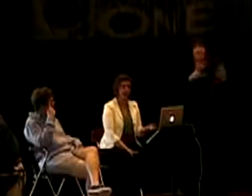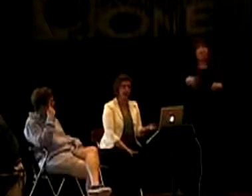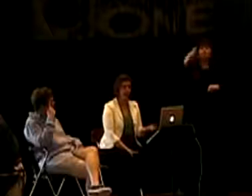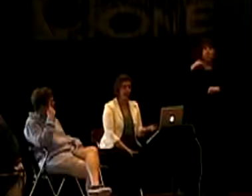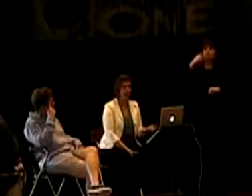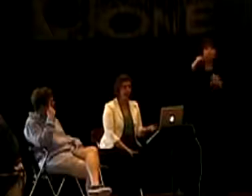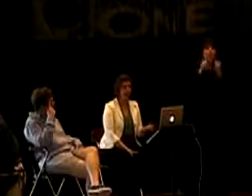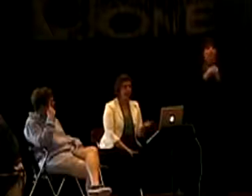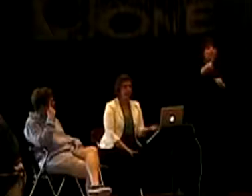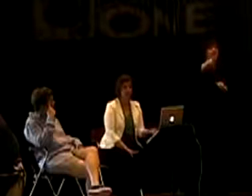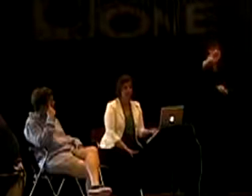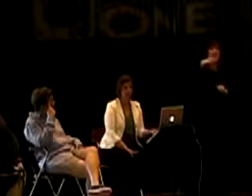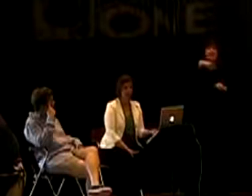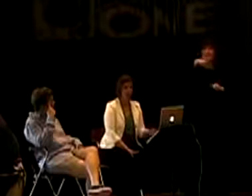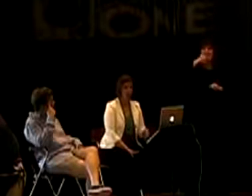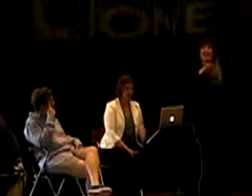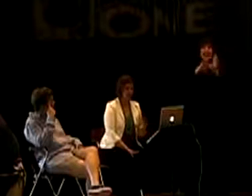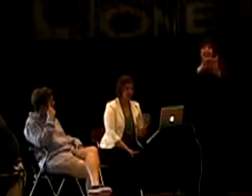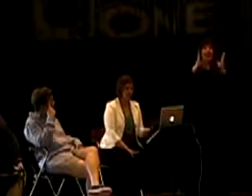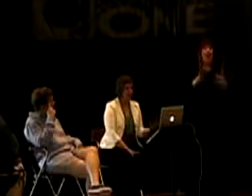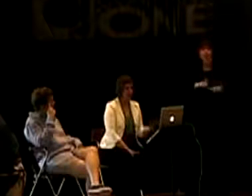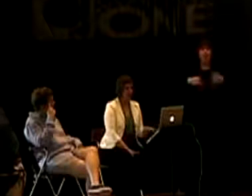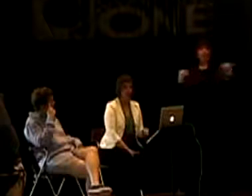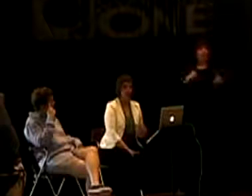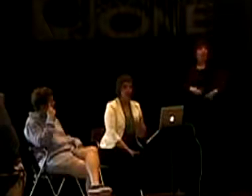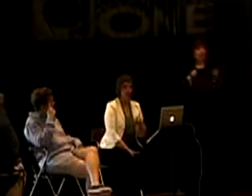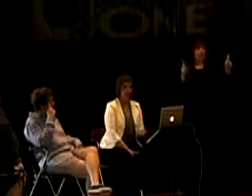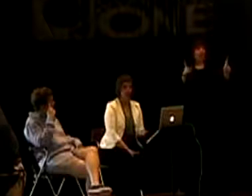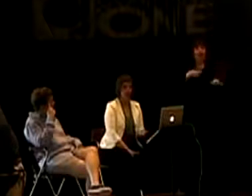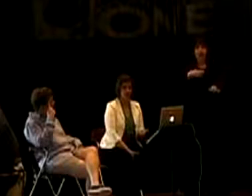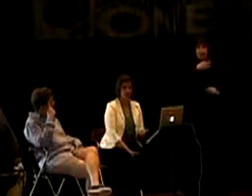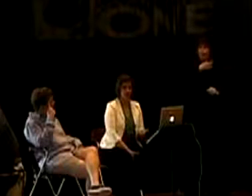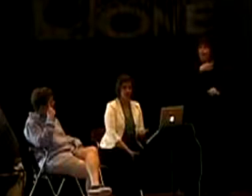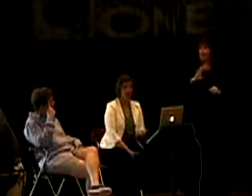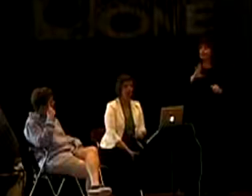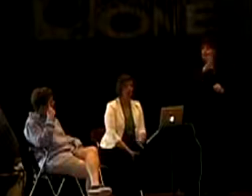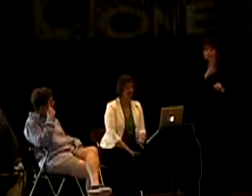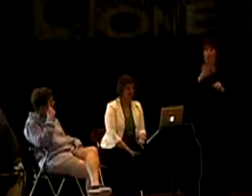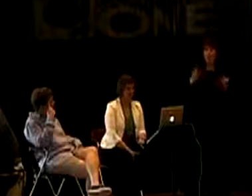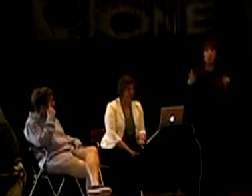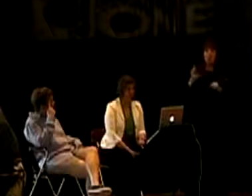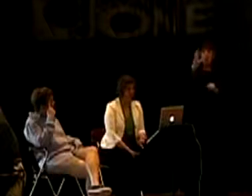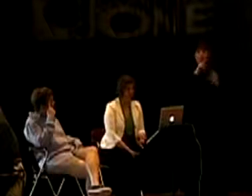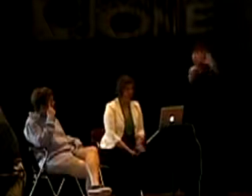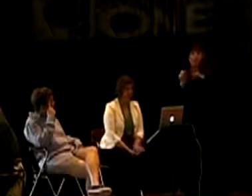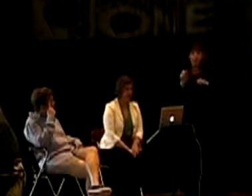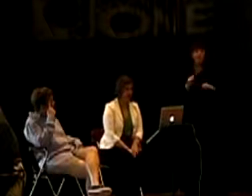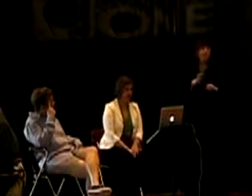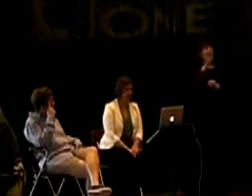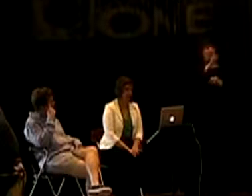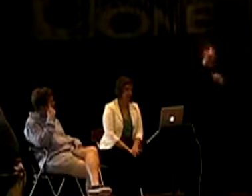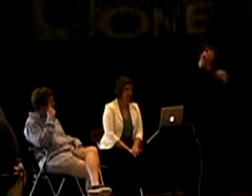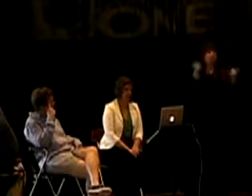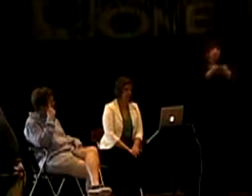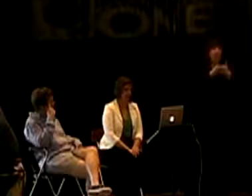bit about your perception of what some of the challenges are and where some of the sort of common successes are around this?